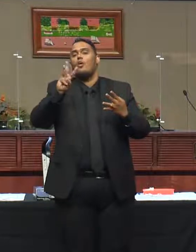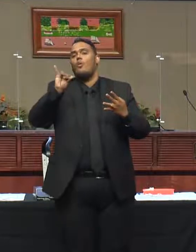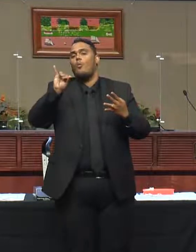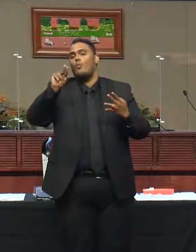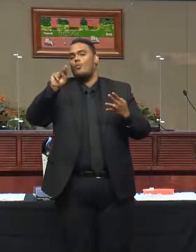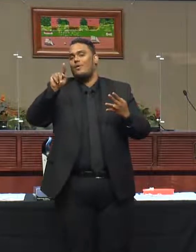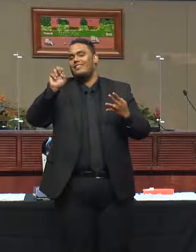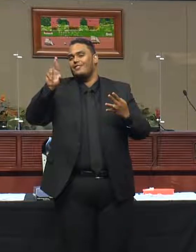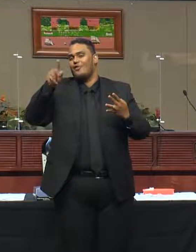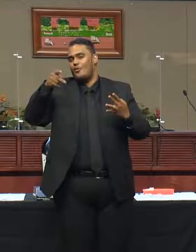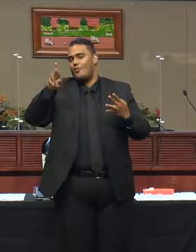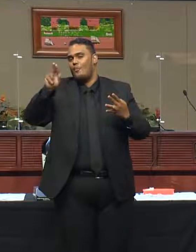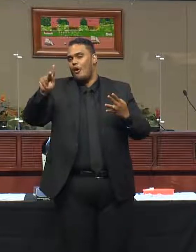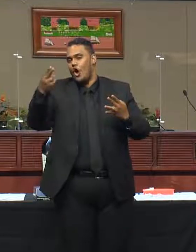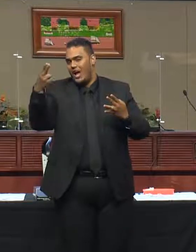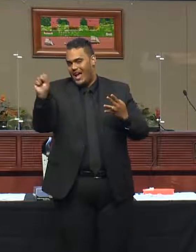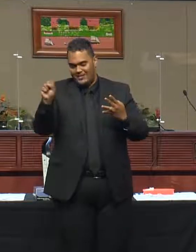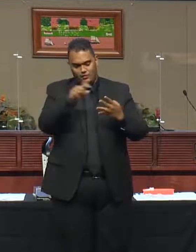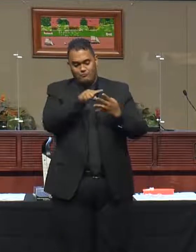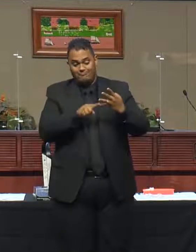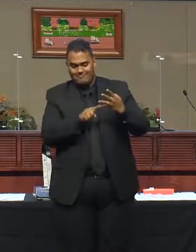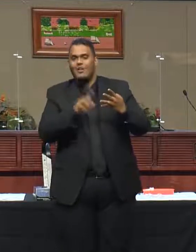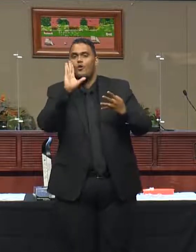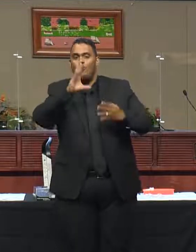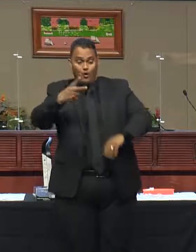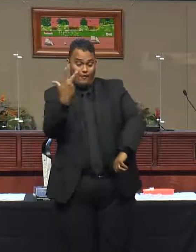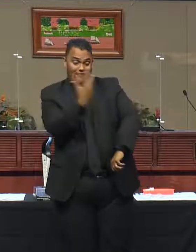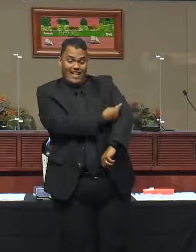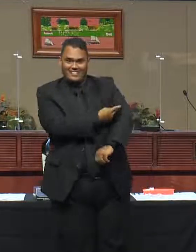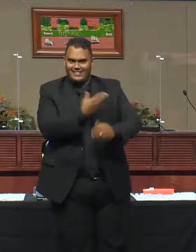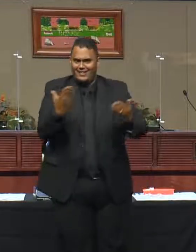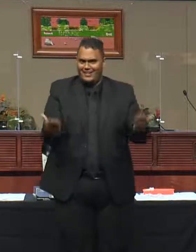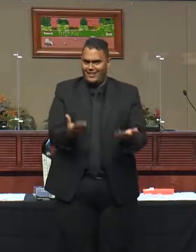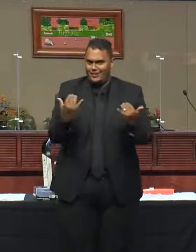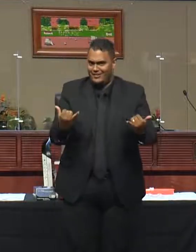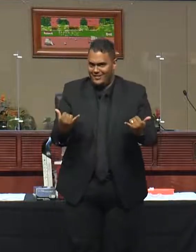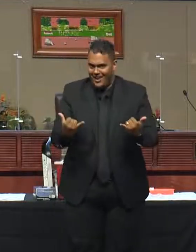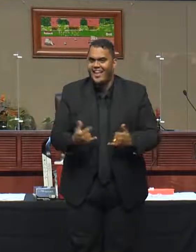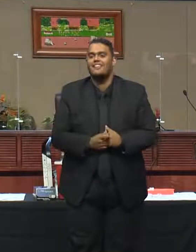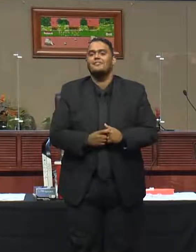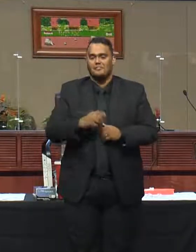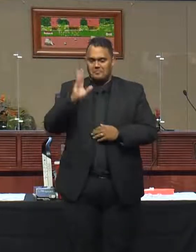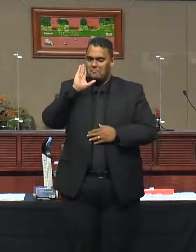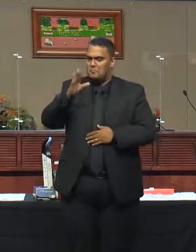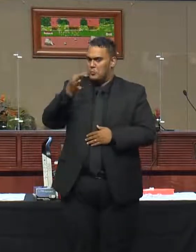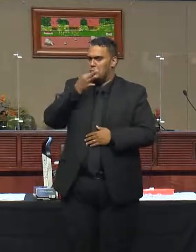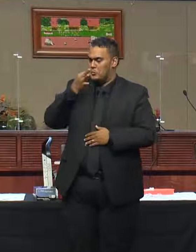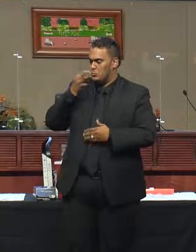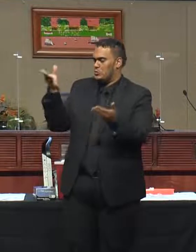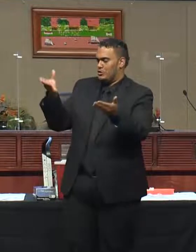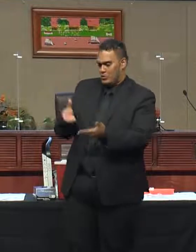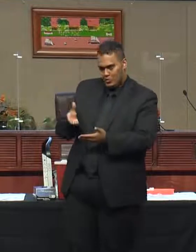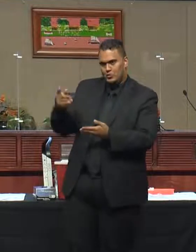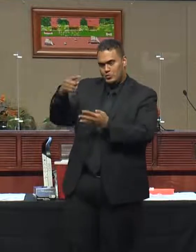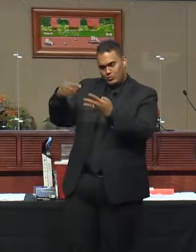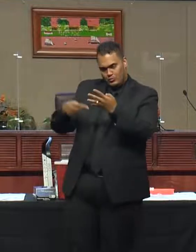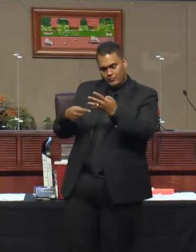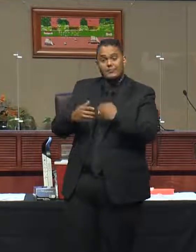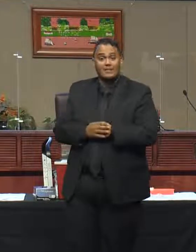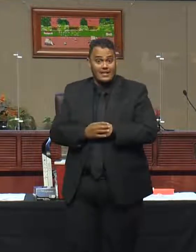your very eyes in just a few moments. I'll be introducing them. They are highlighting the importance of the age group of 18